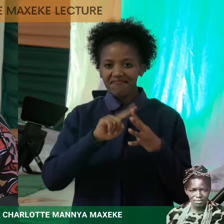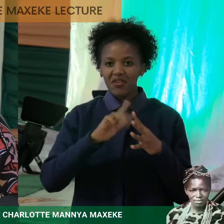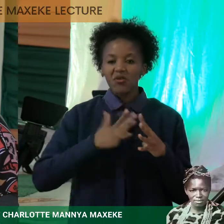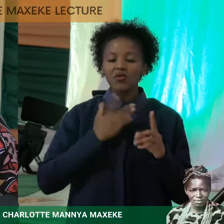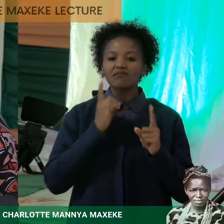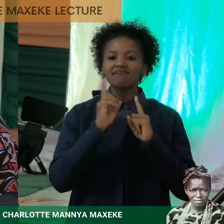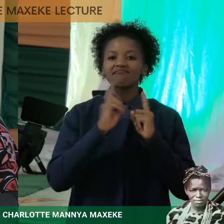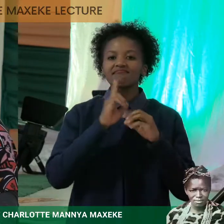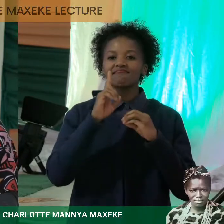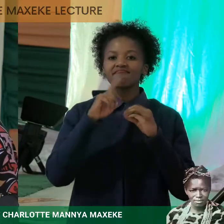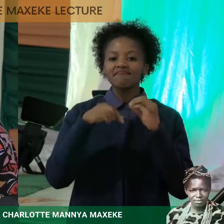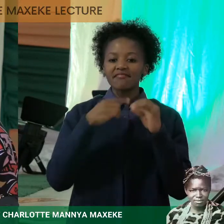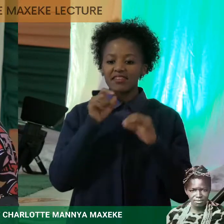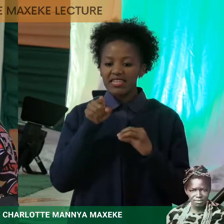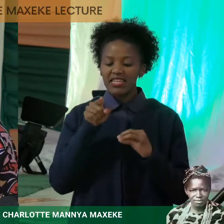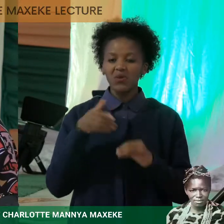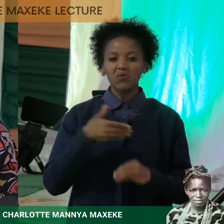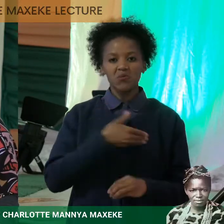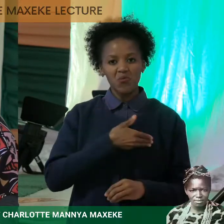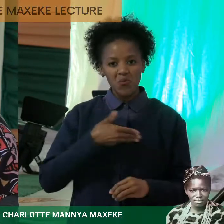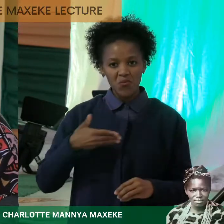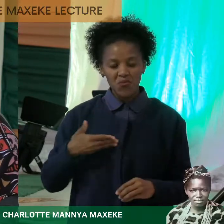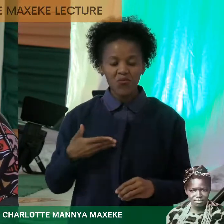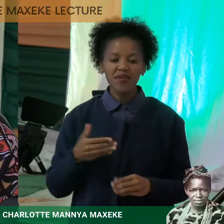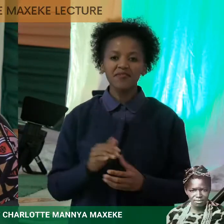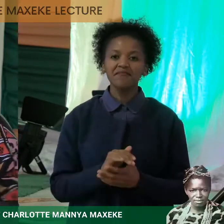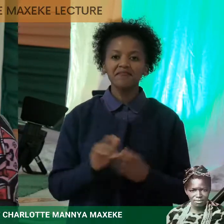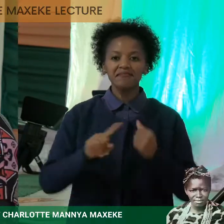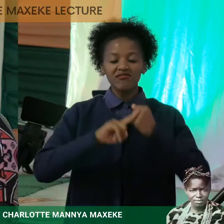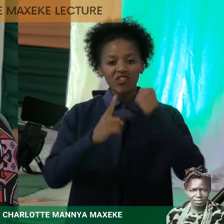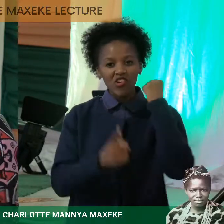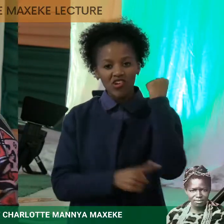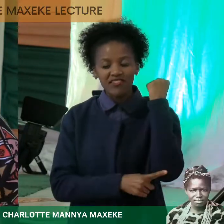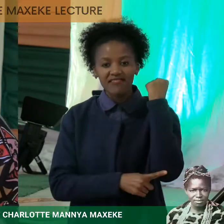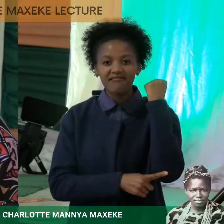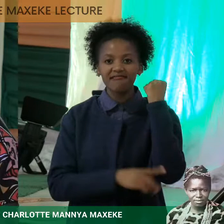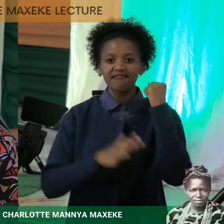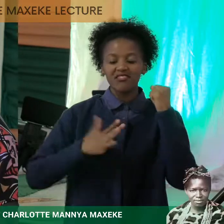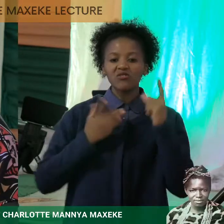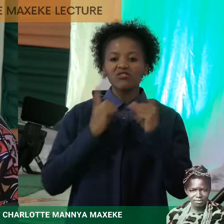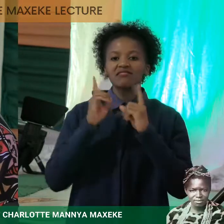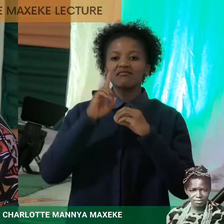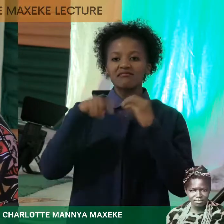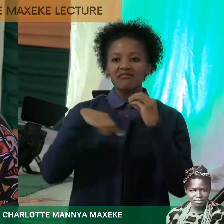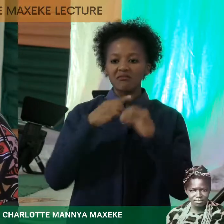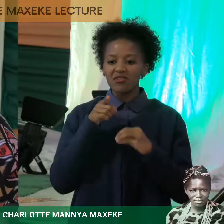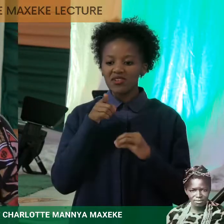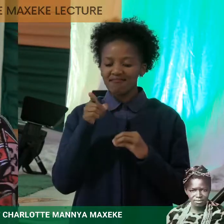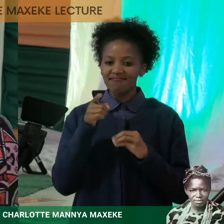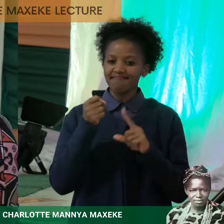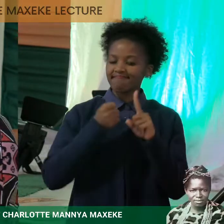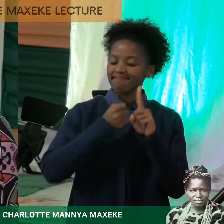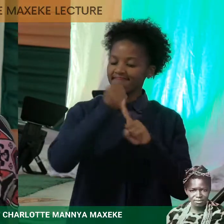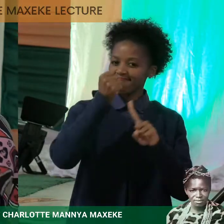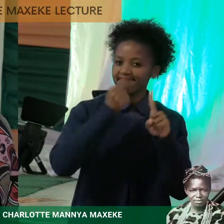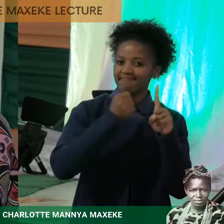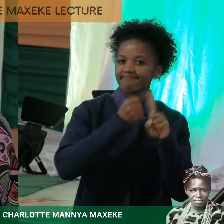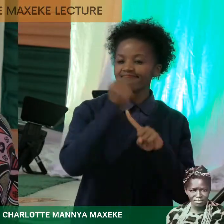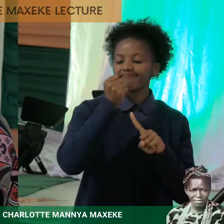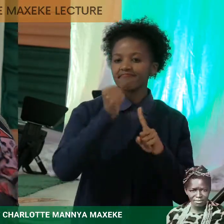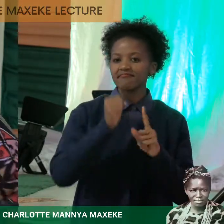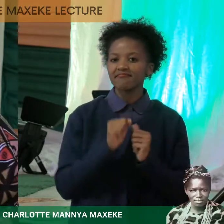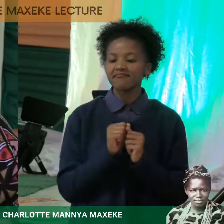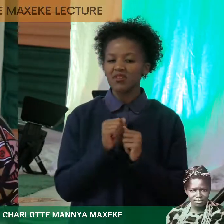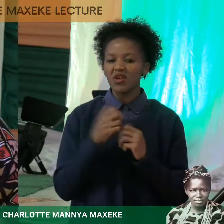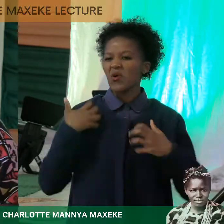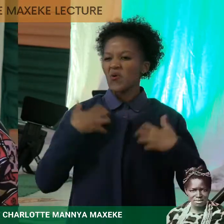her as a feminist. And lastly, I want to talk about her as a struggle icon. Ningabina warini nanzawuthi qap